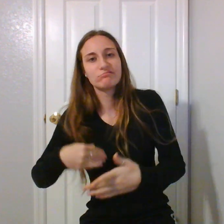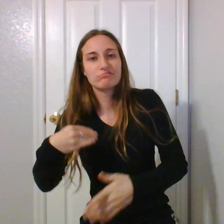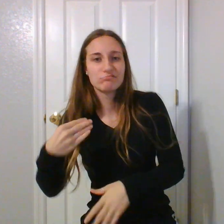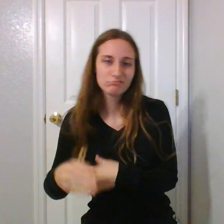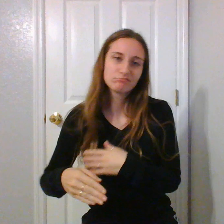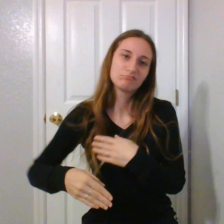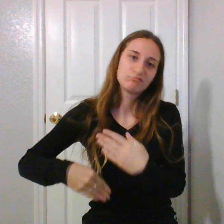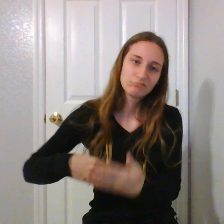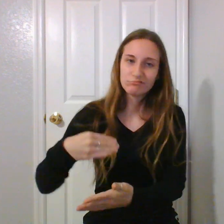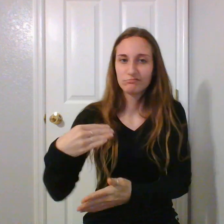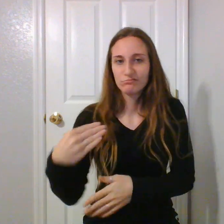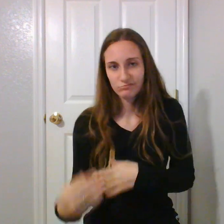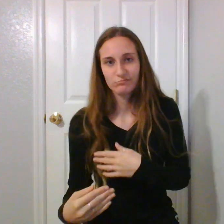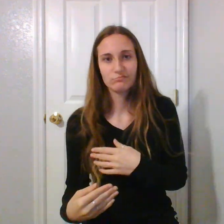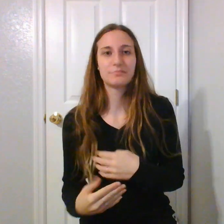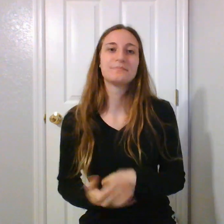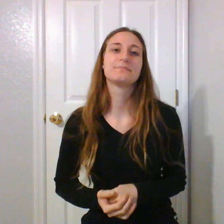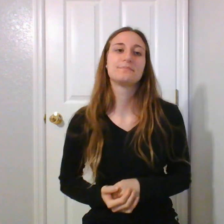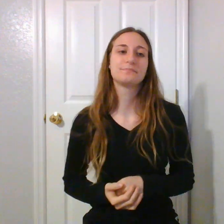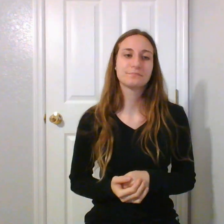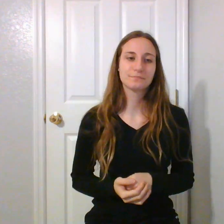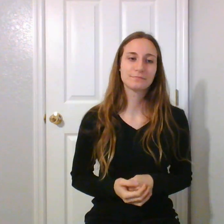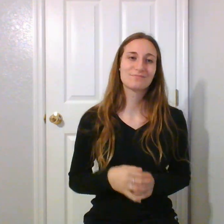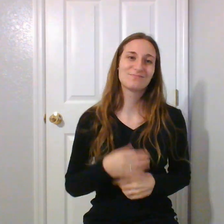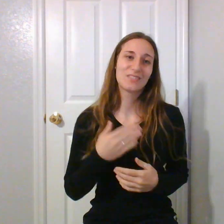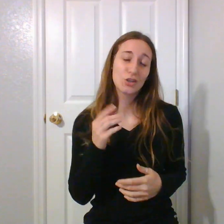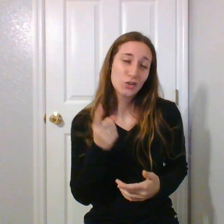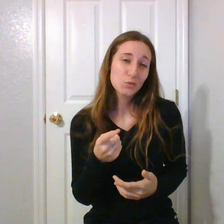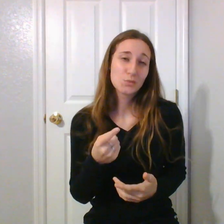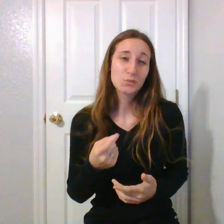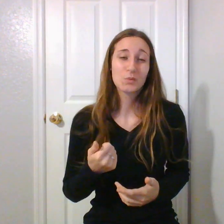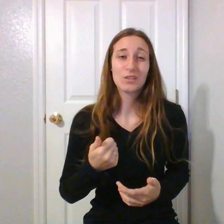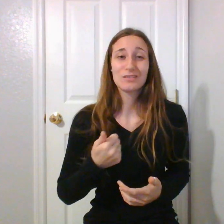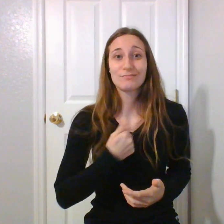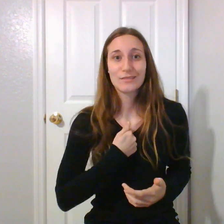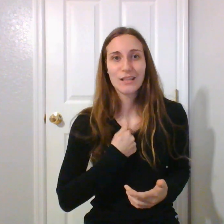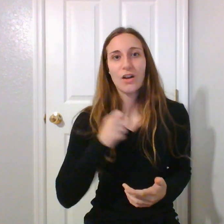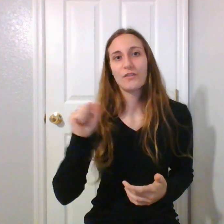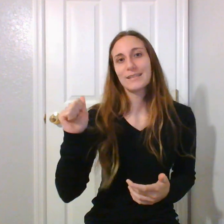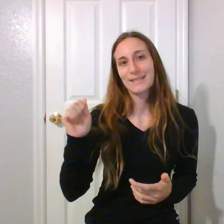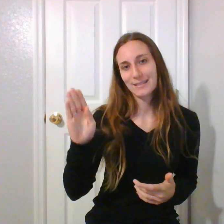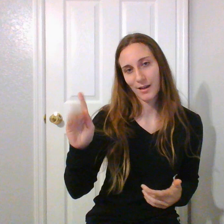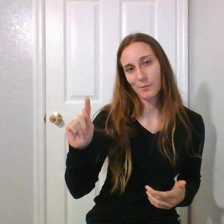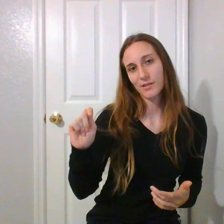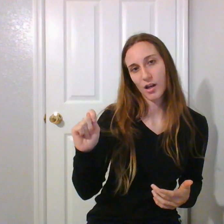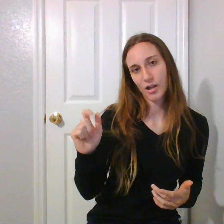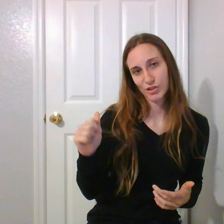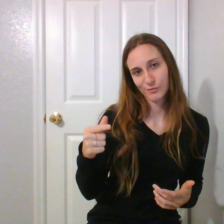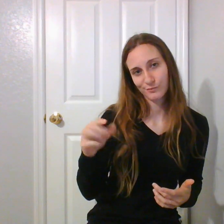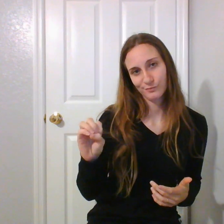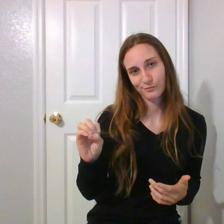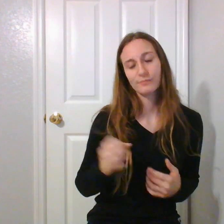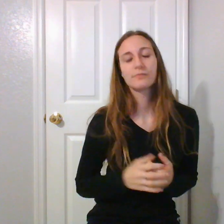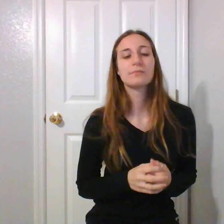there and do the things you said that you're going to do and just self-sabotage yourself again so the eighth thing that i have is to have the intention